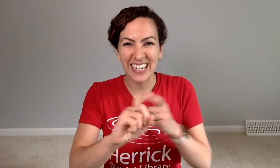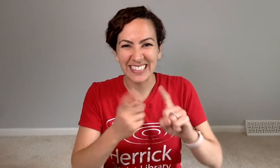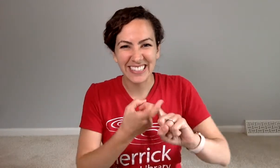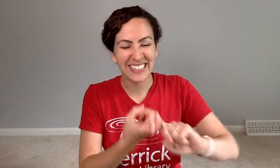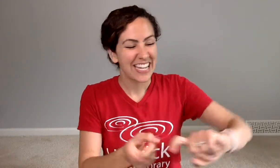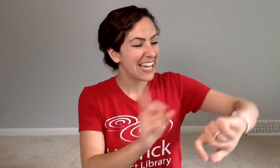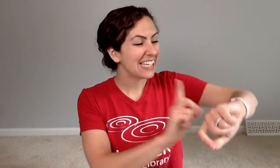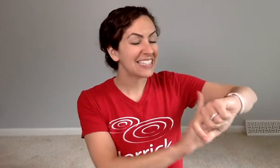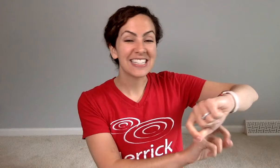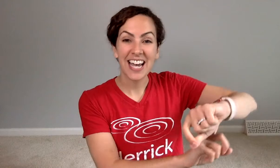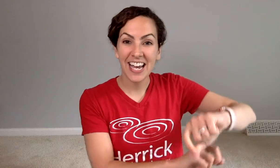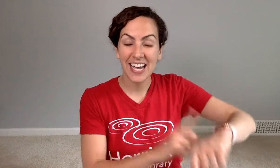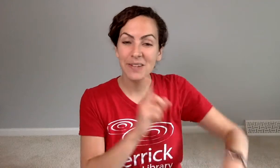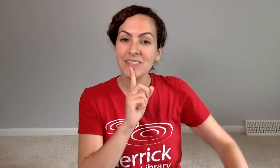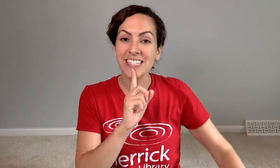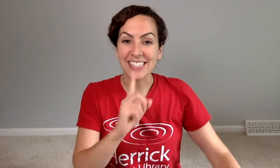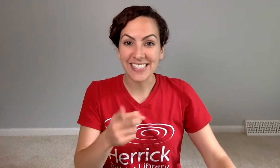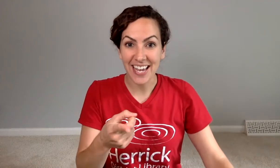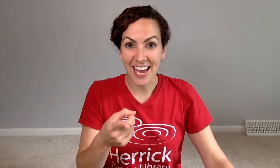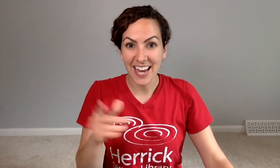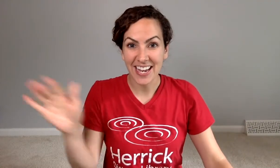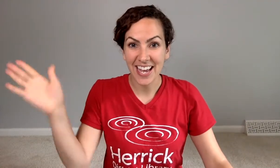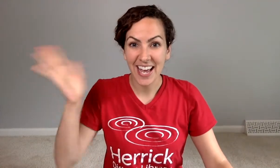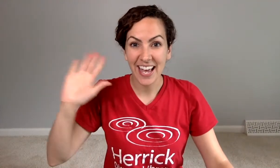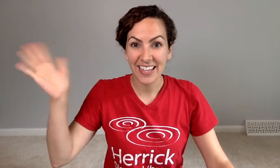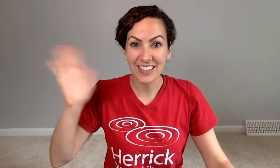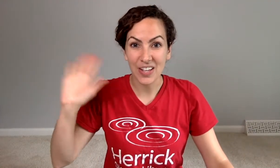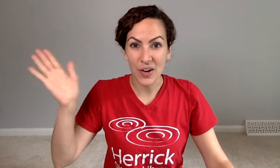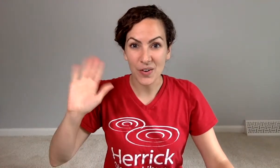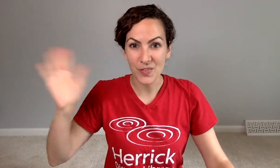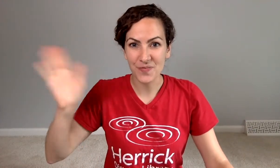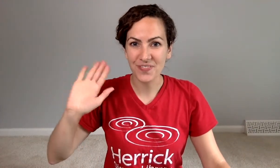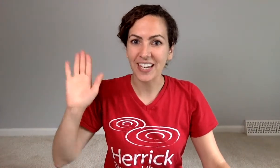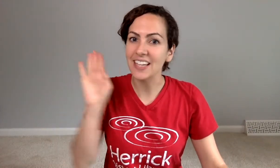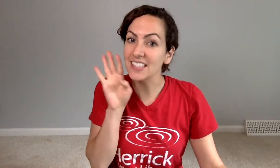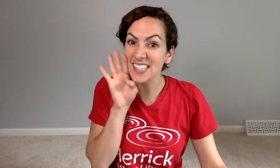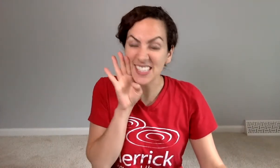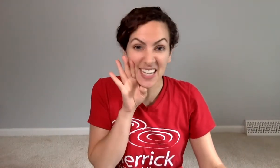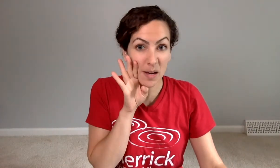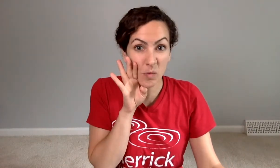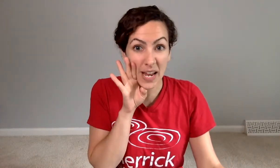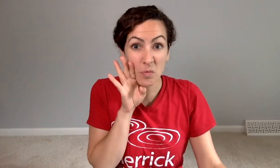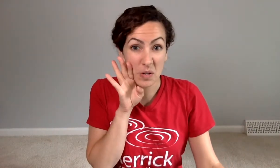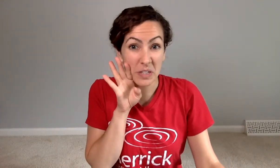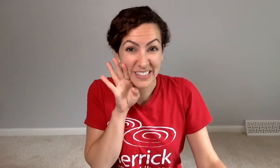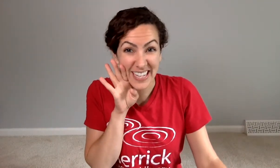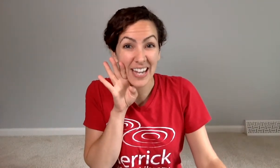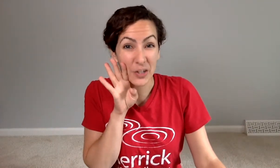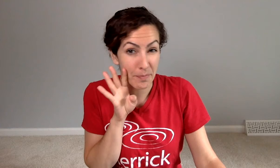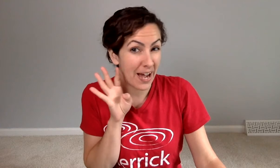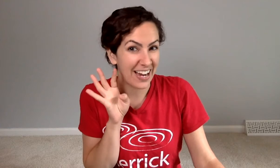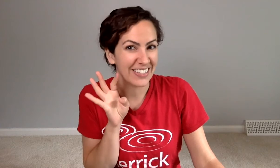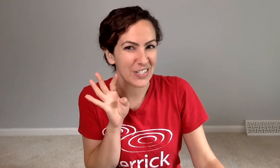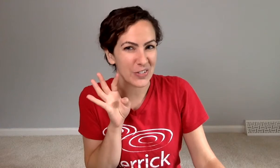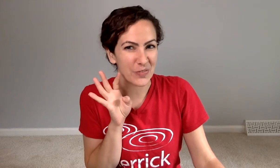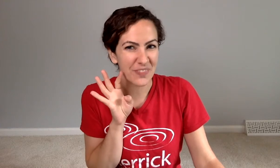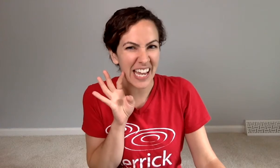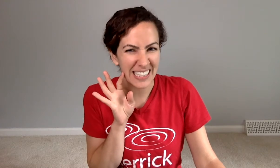friends. It's time to say hello. And that's the same way we will say goodbye too. I like